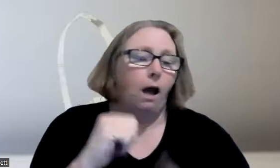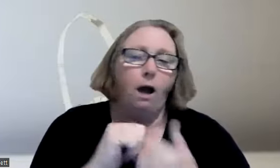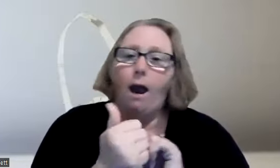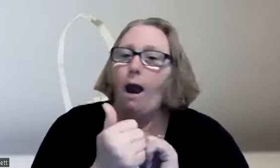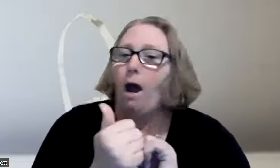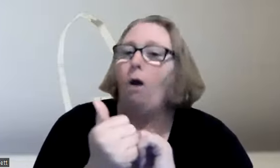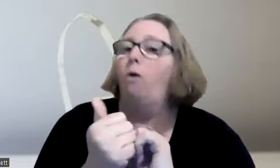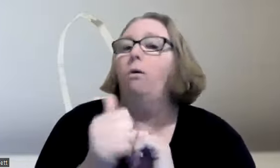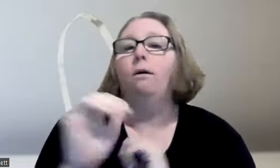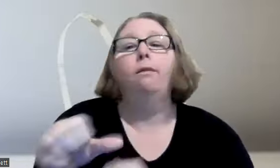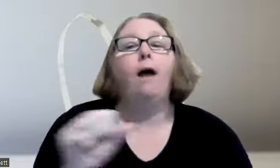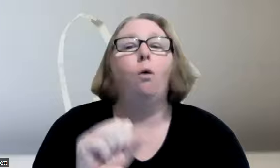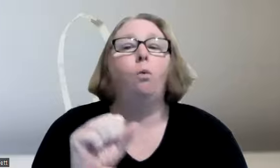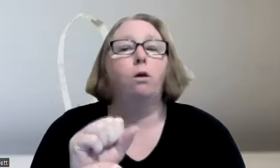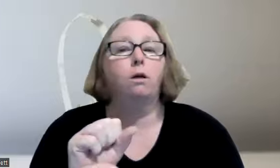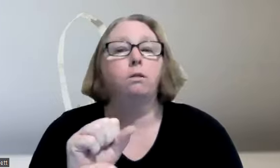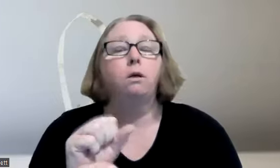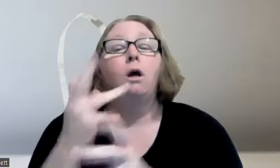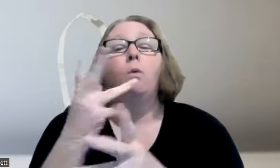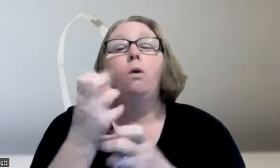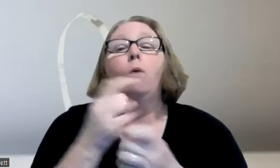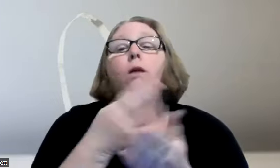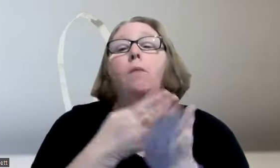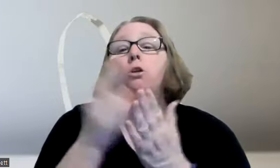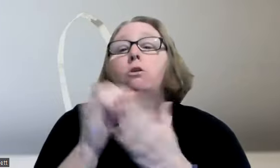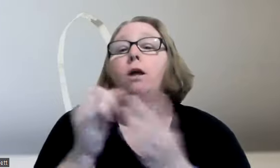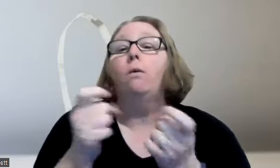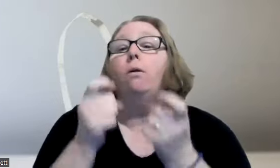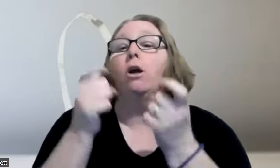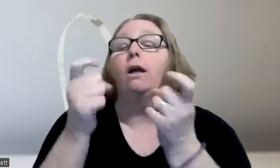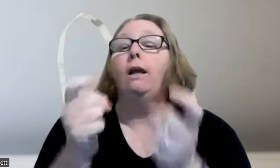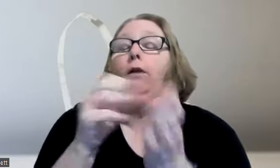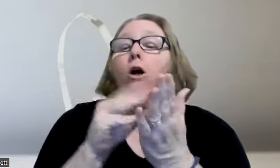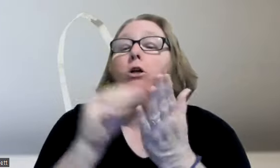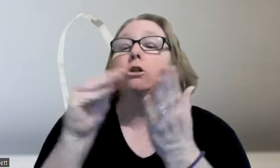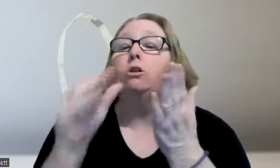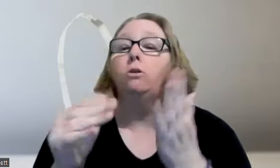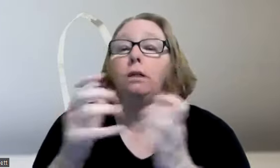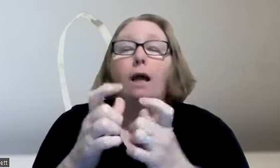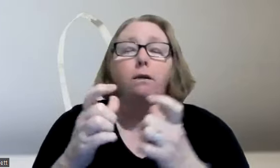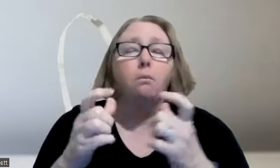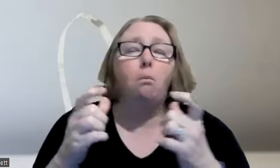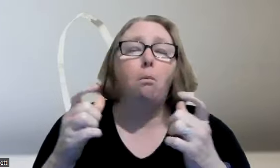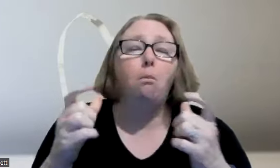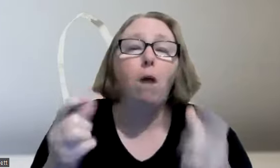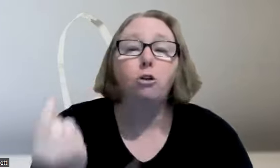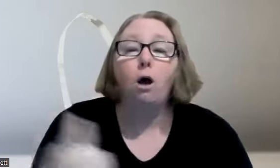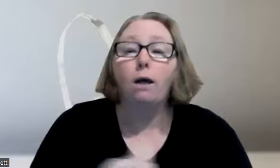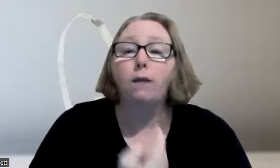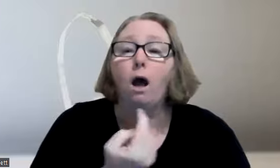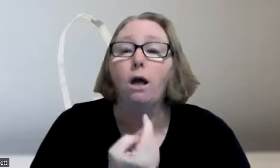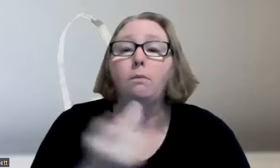not how that works. We want to make sure that we are giving our students as much autonomy